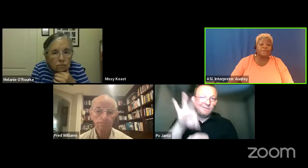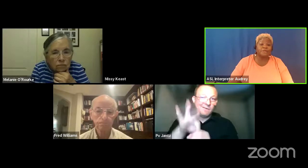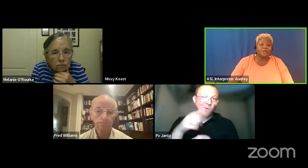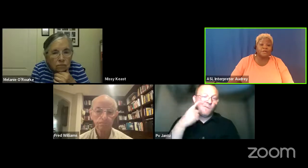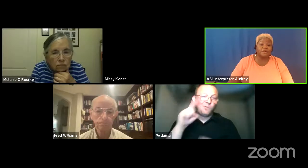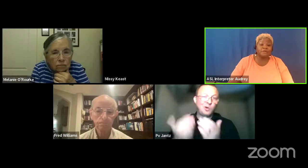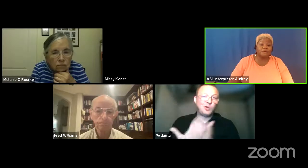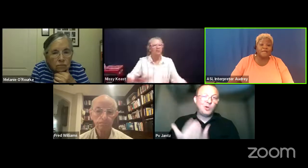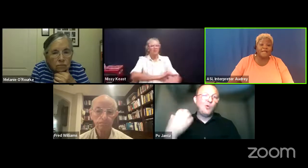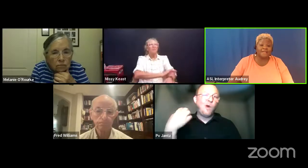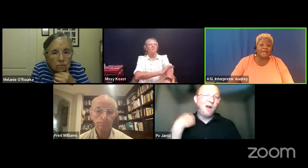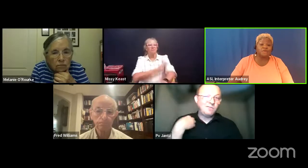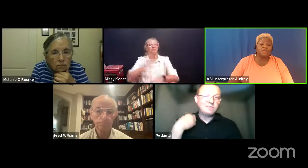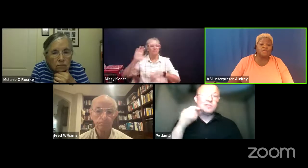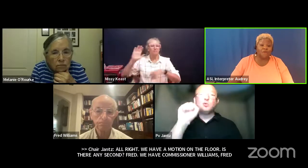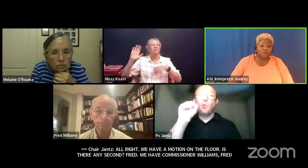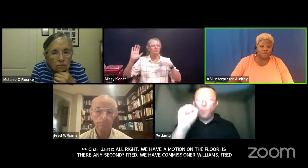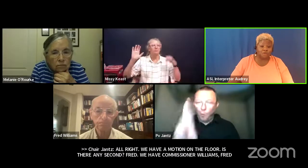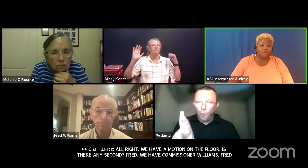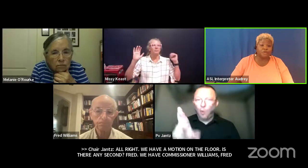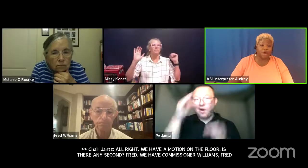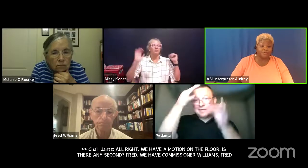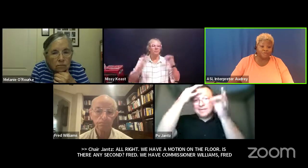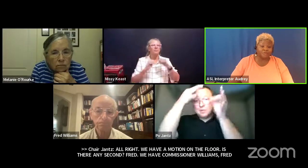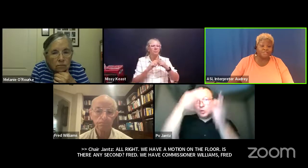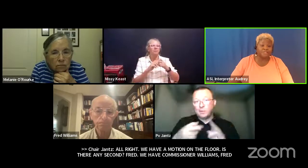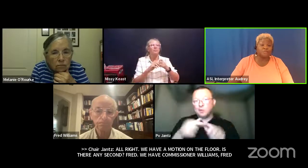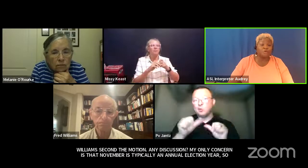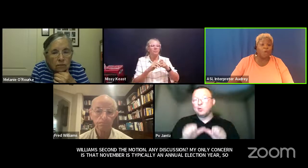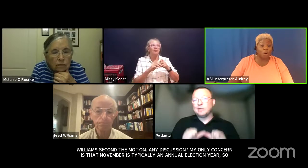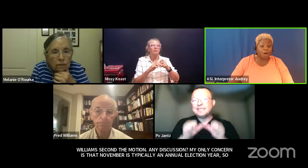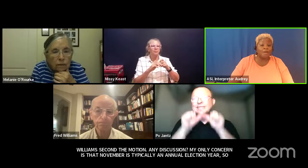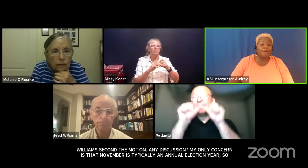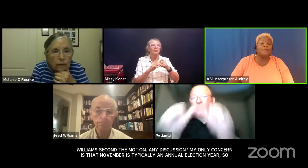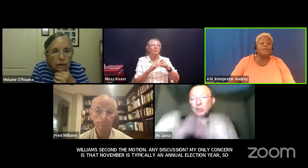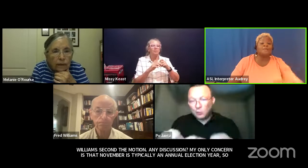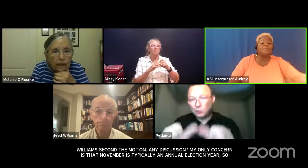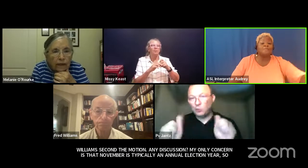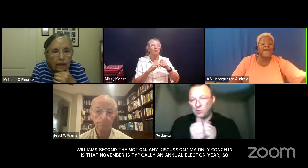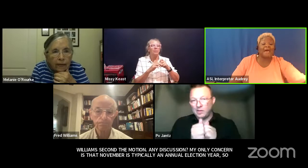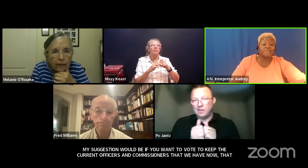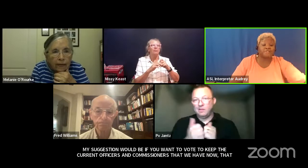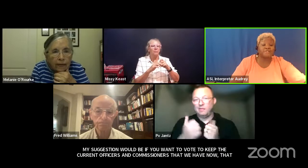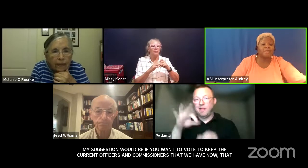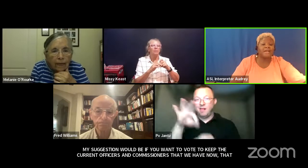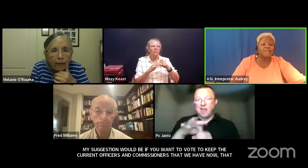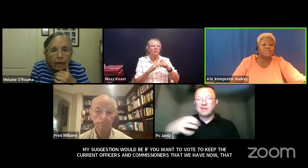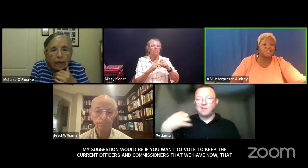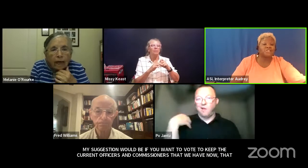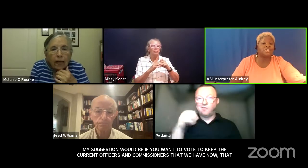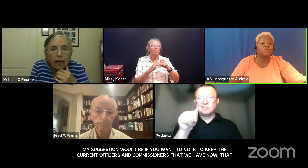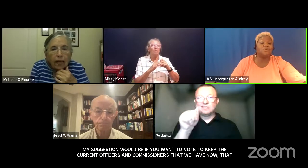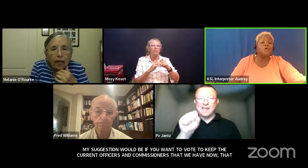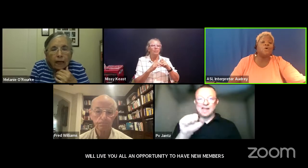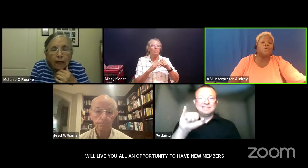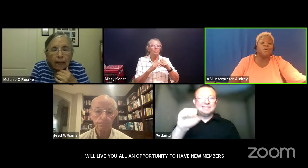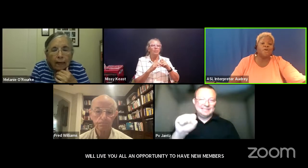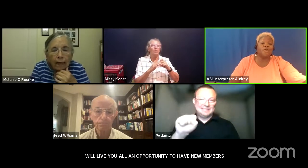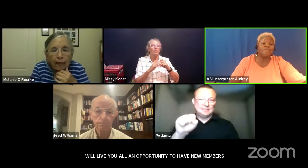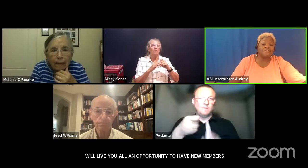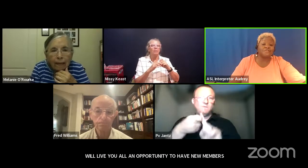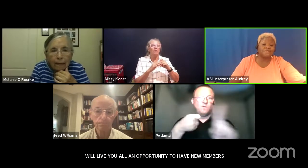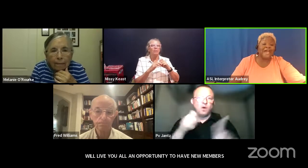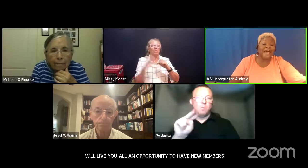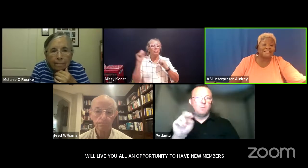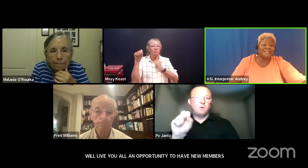members and take a new vote for the office of positions, or have the determination to continue with